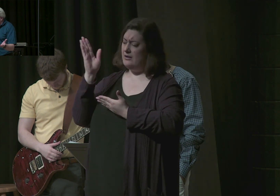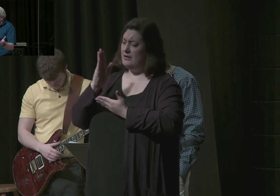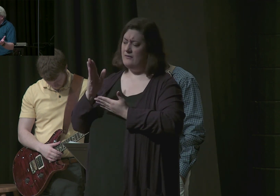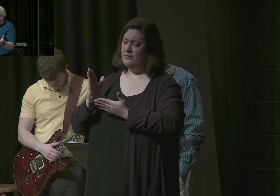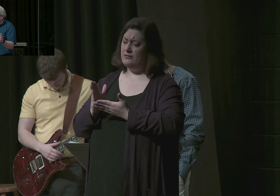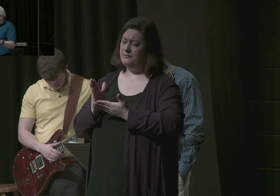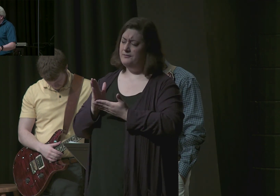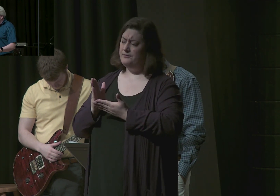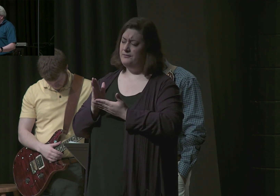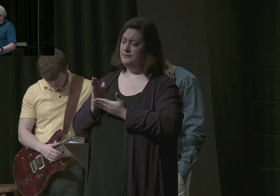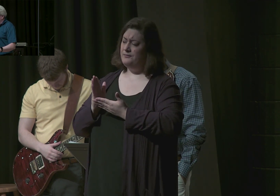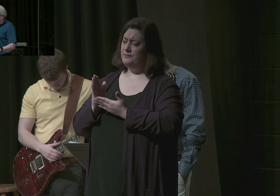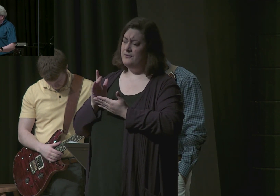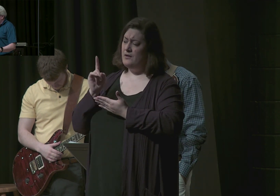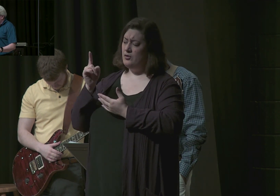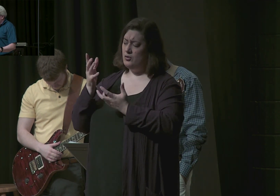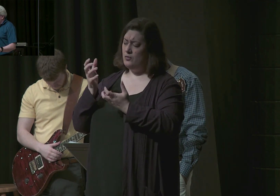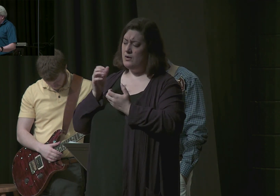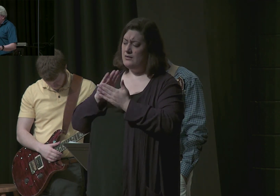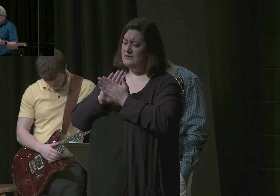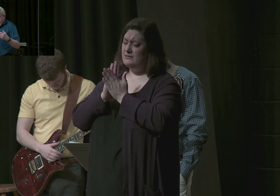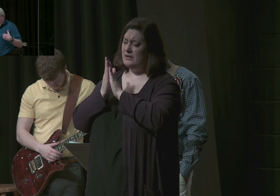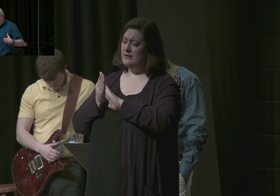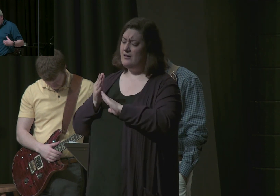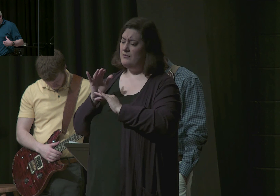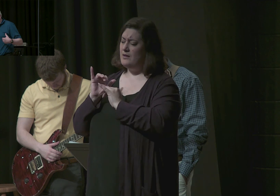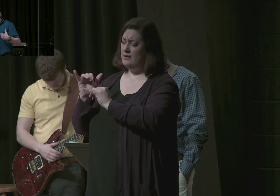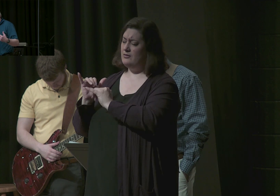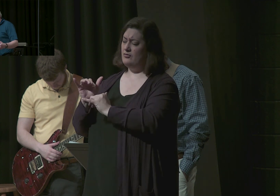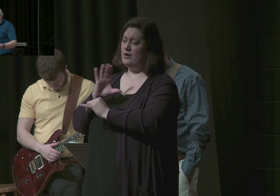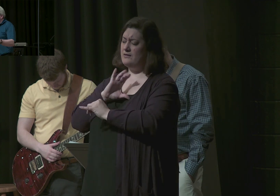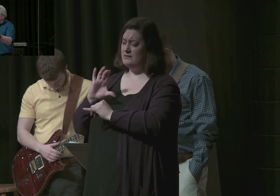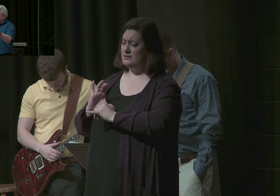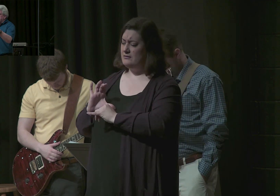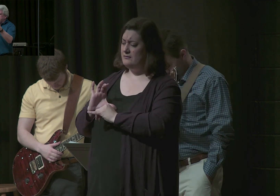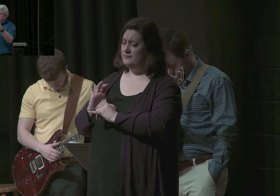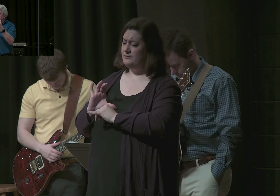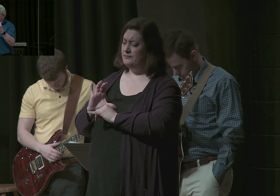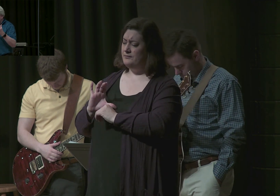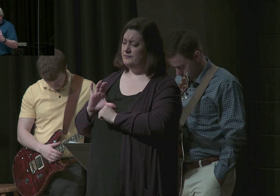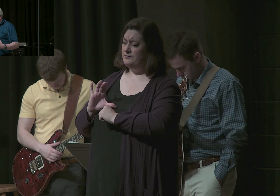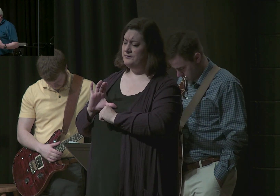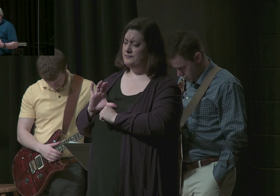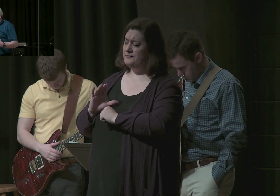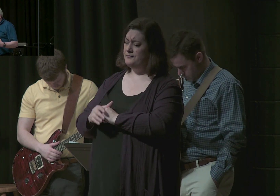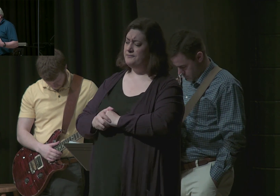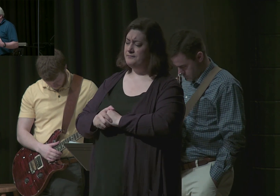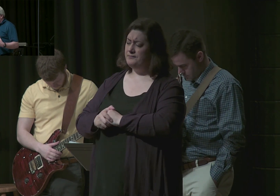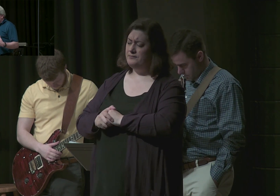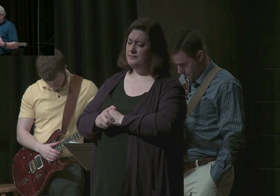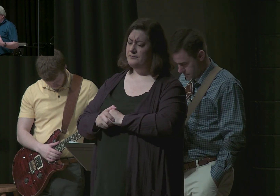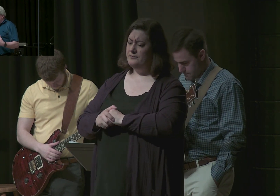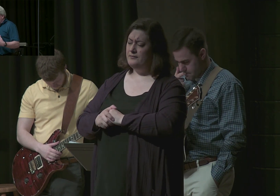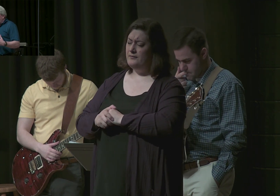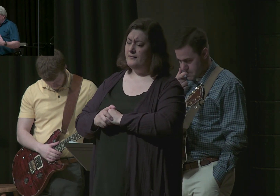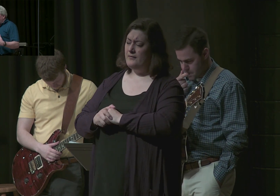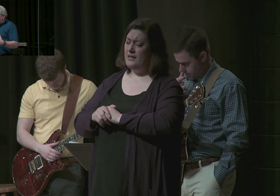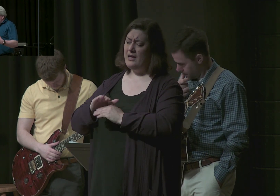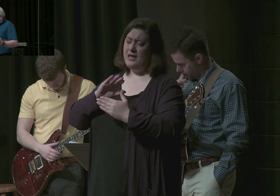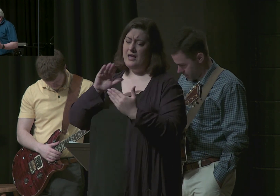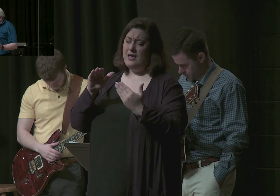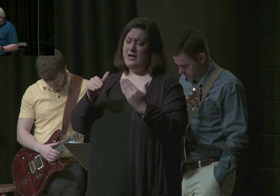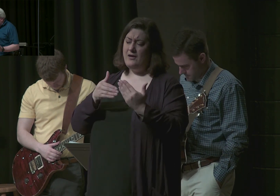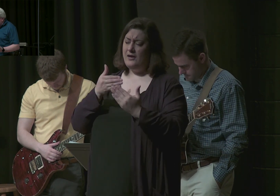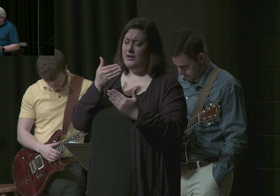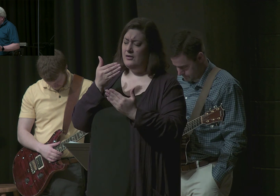you are making us to be like Christ. And that though there may be obstacles that seem like setbacks, they are always